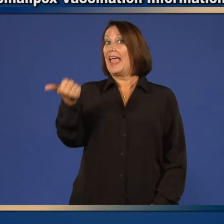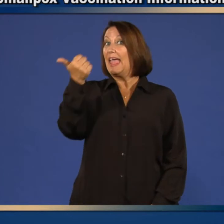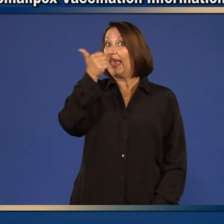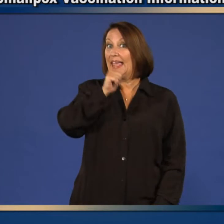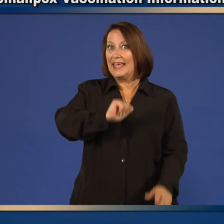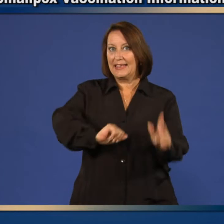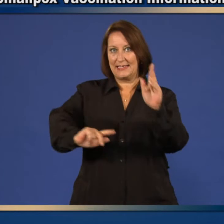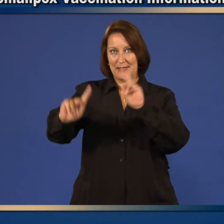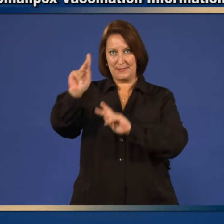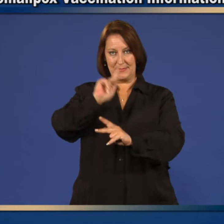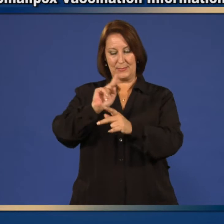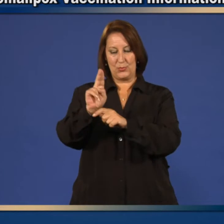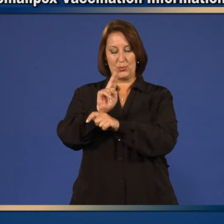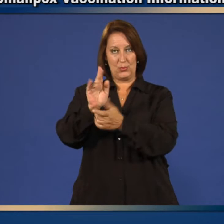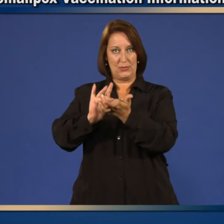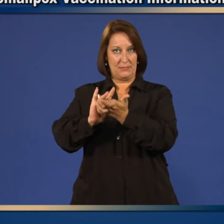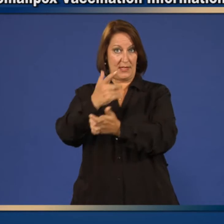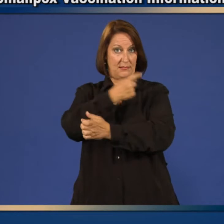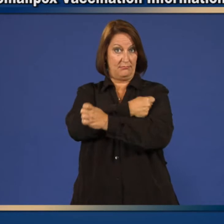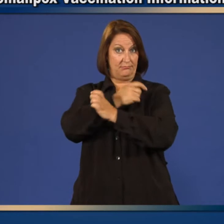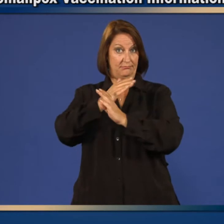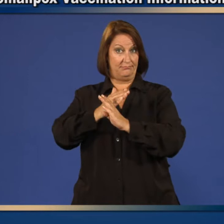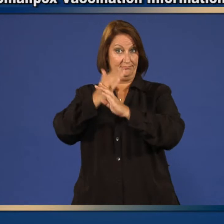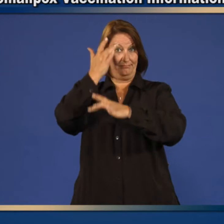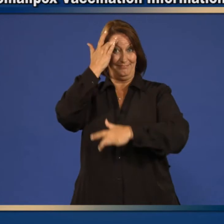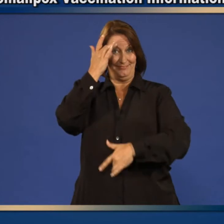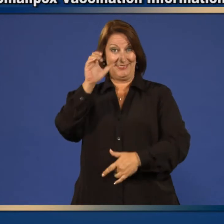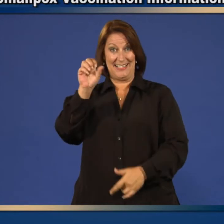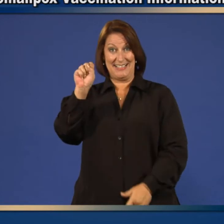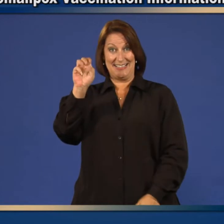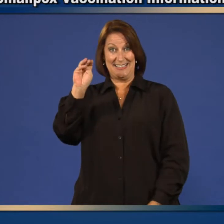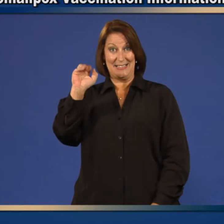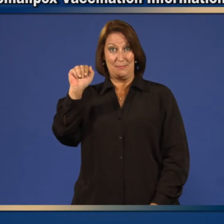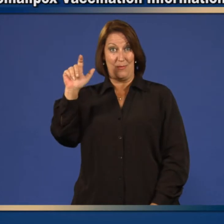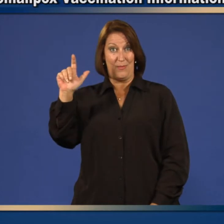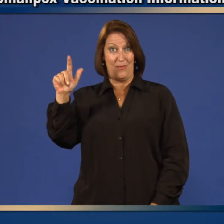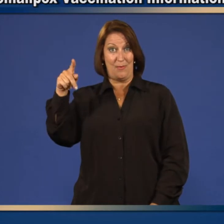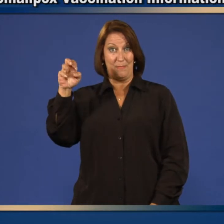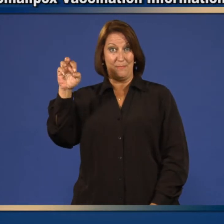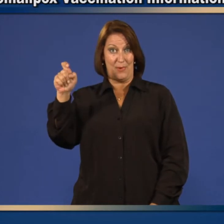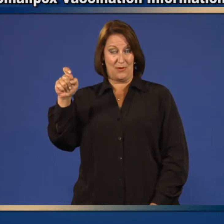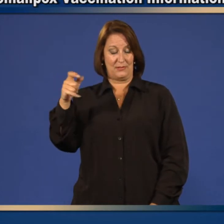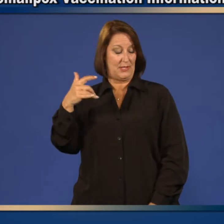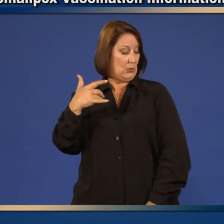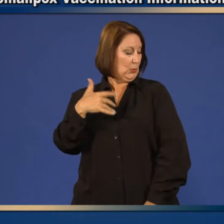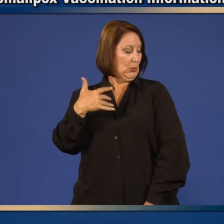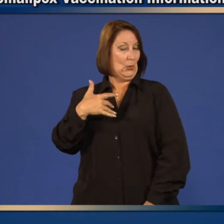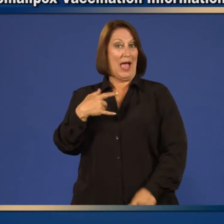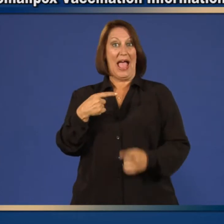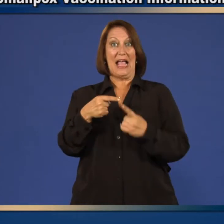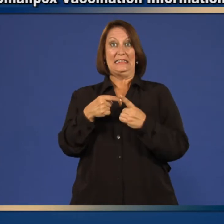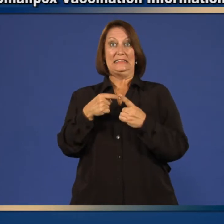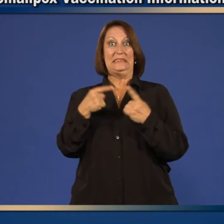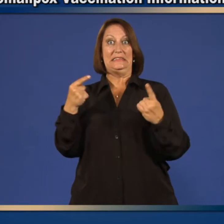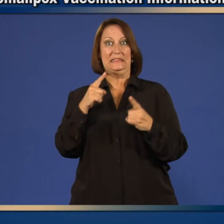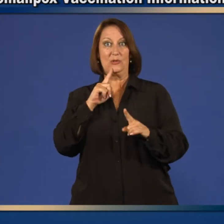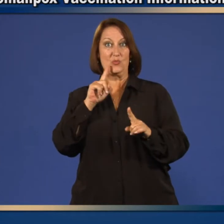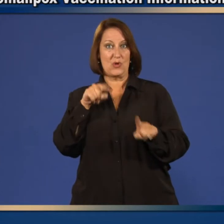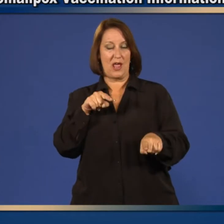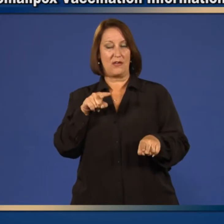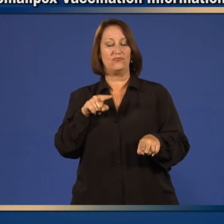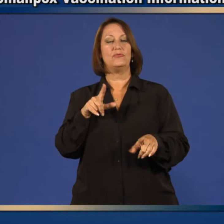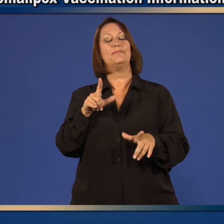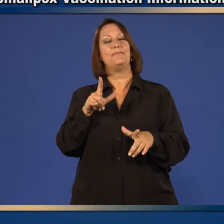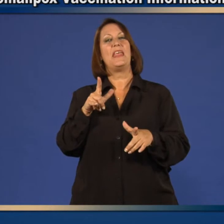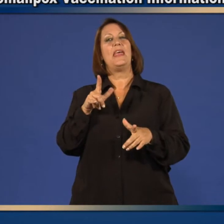Anyone who thinks they are having a serious reaction to the smallpox vaccine should either call the phone number provided